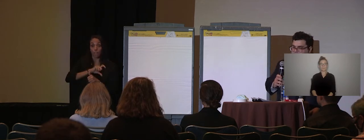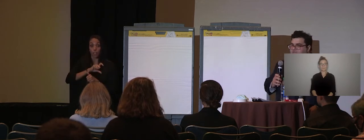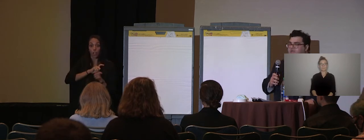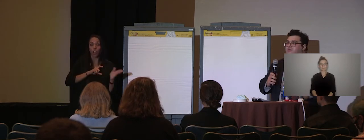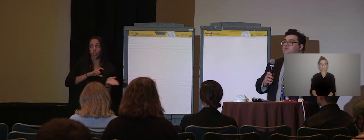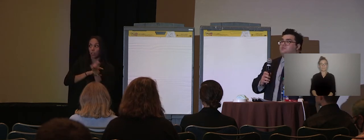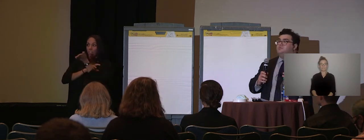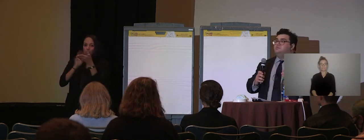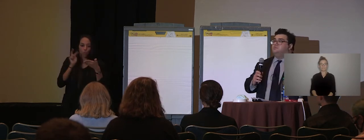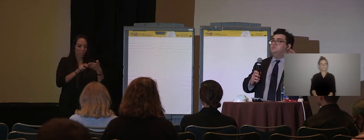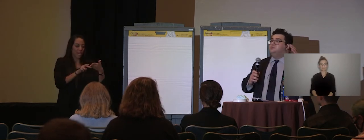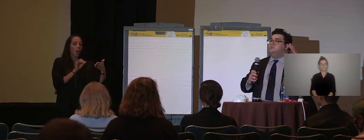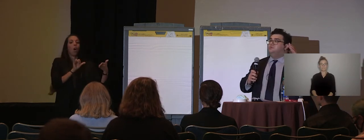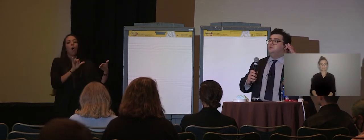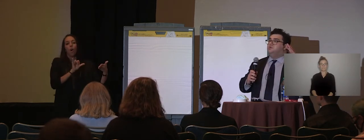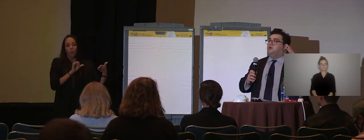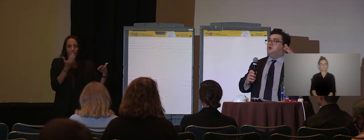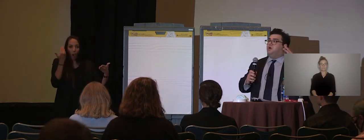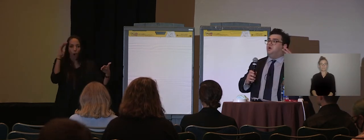And then